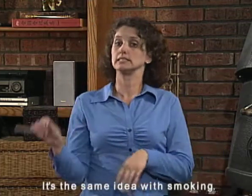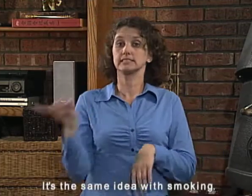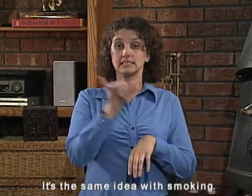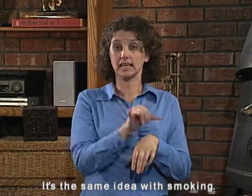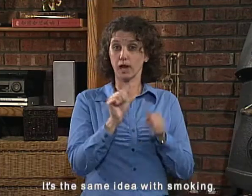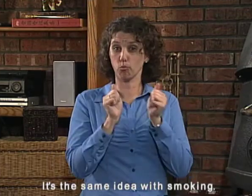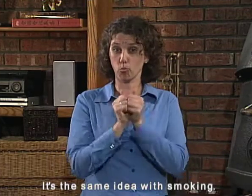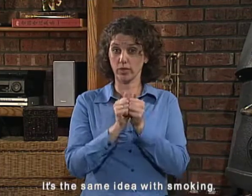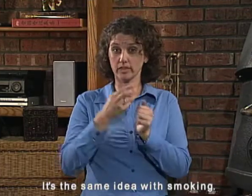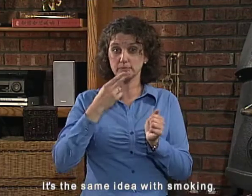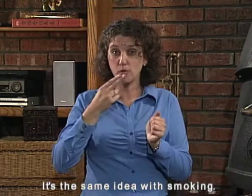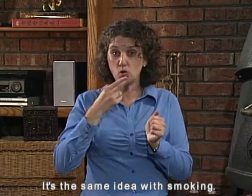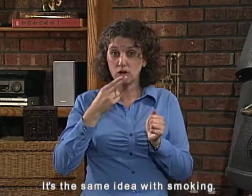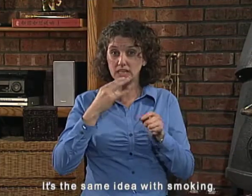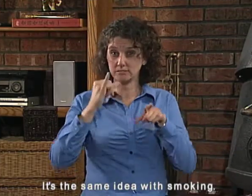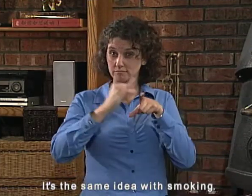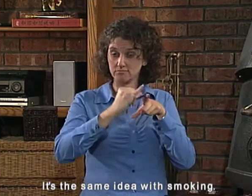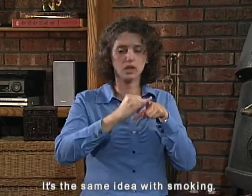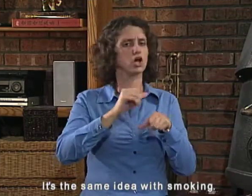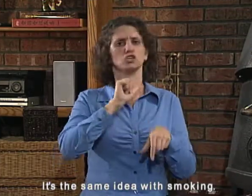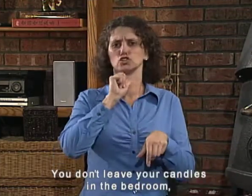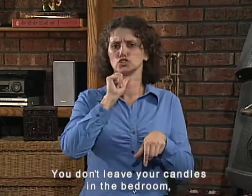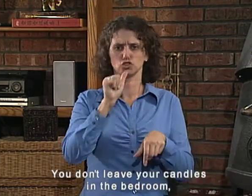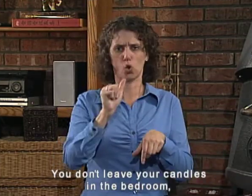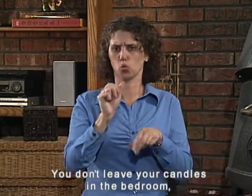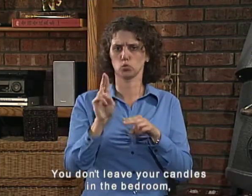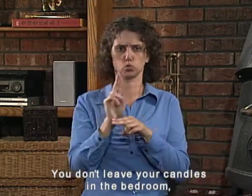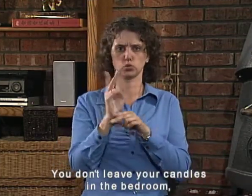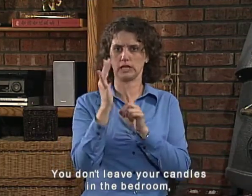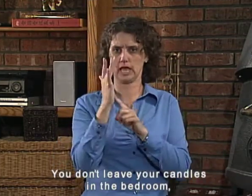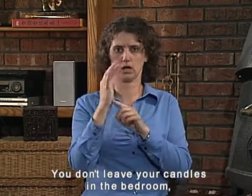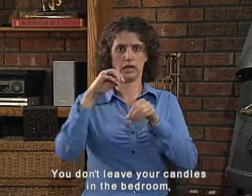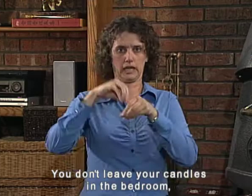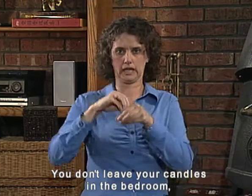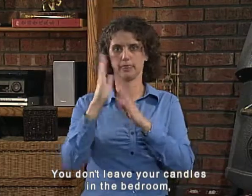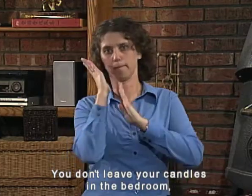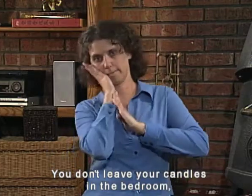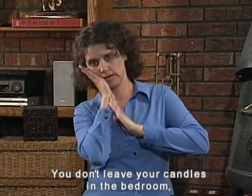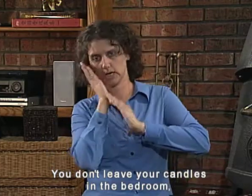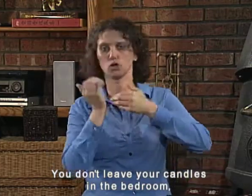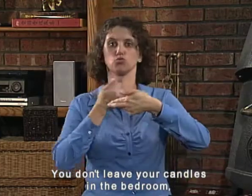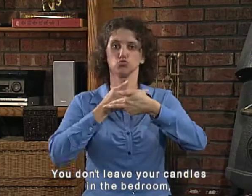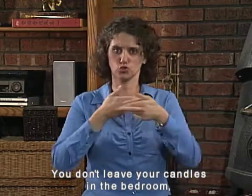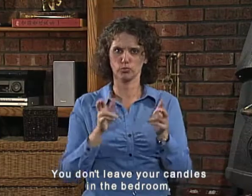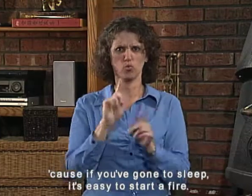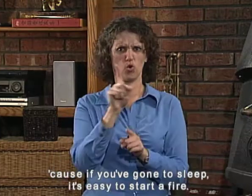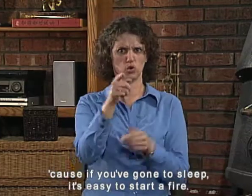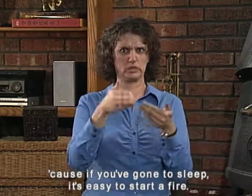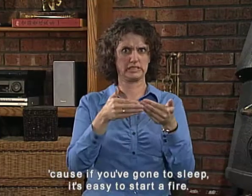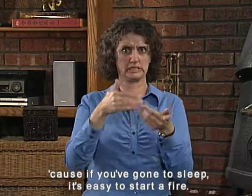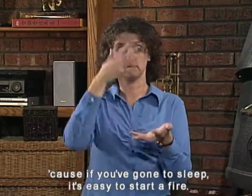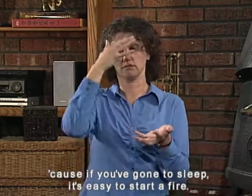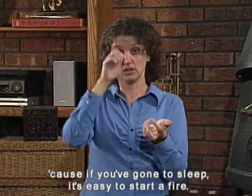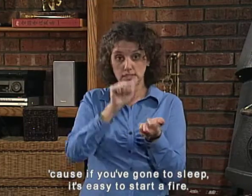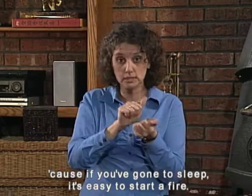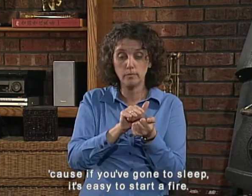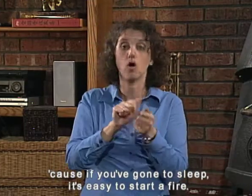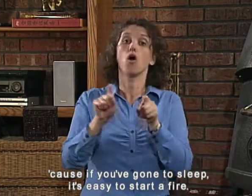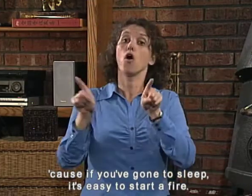It's the same idea with smoking. You don't leave your candles in the bedroom because if you've gone to sleep, it's easy